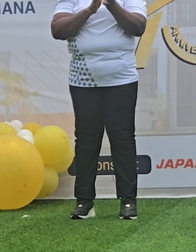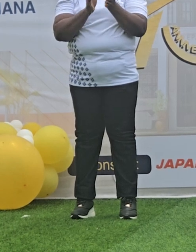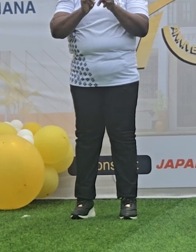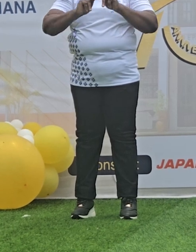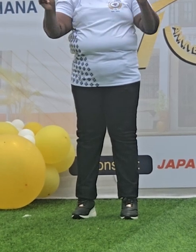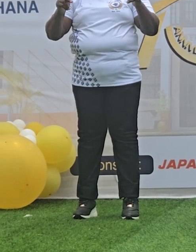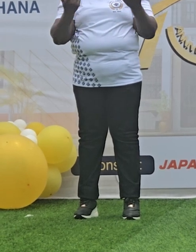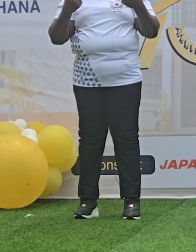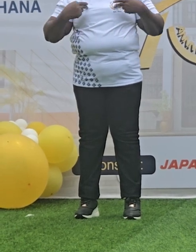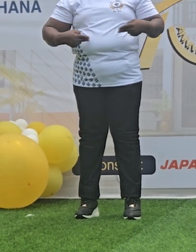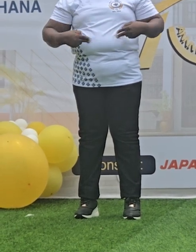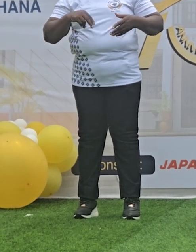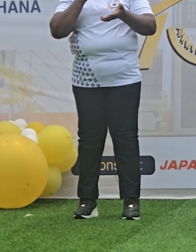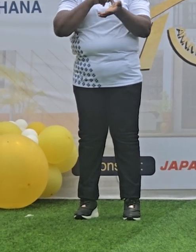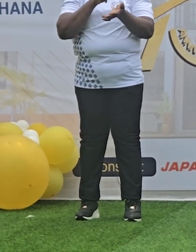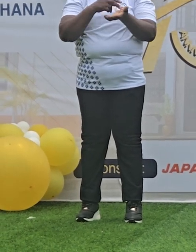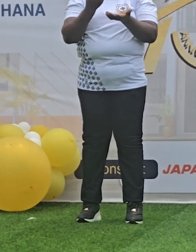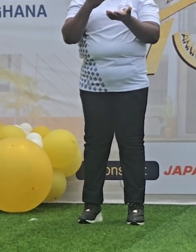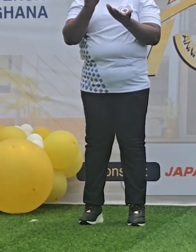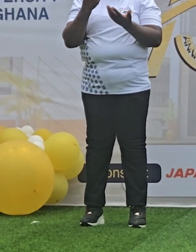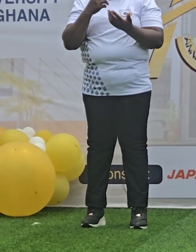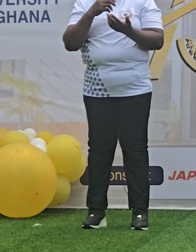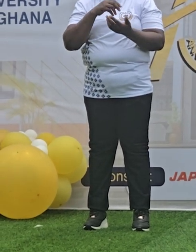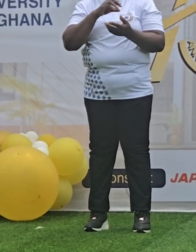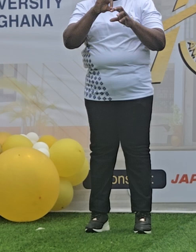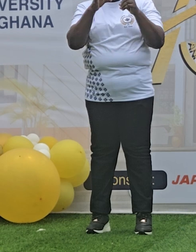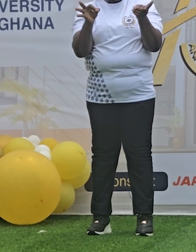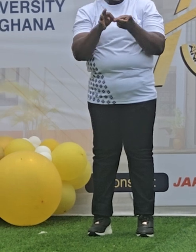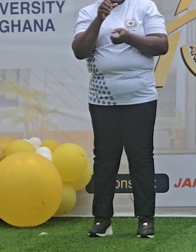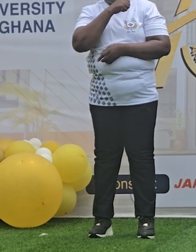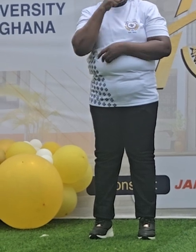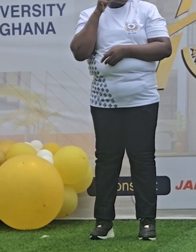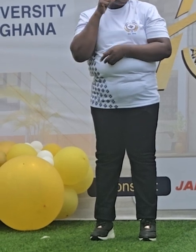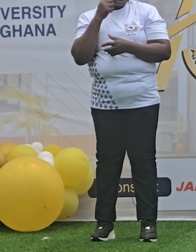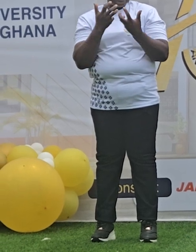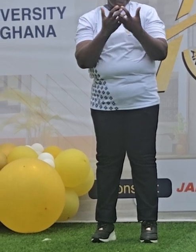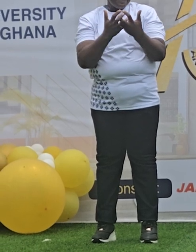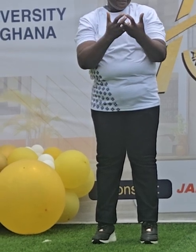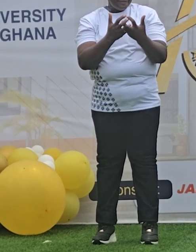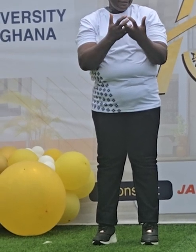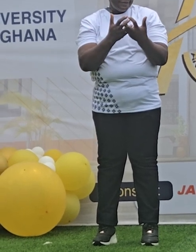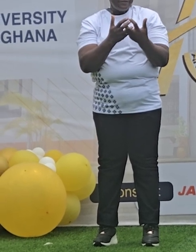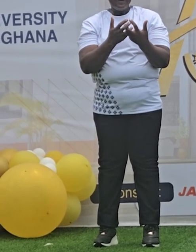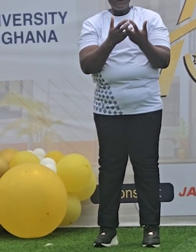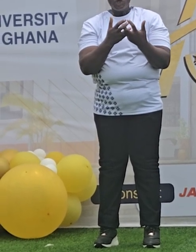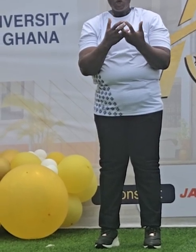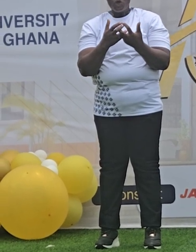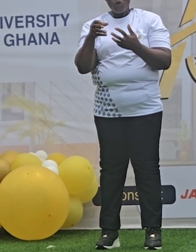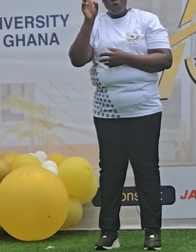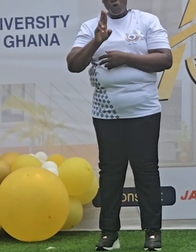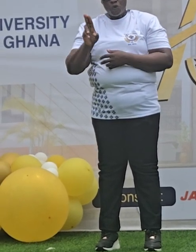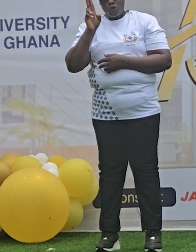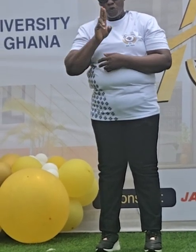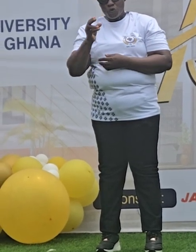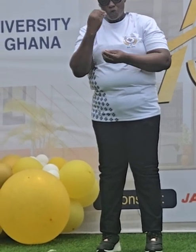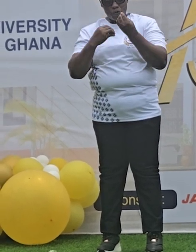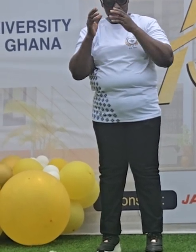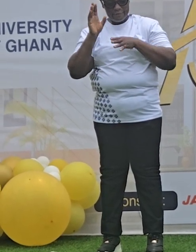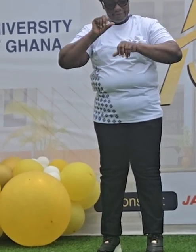and faculties of agriculture, engineering, consumer sciences, among